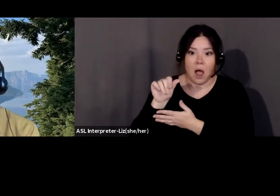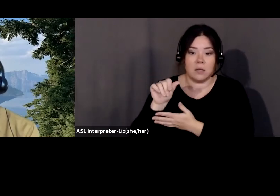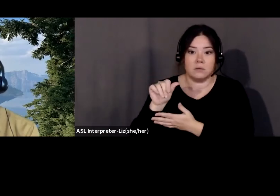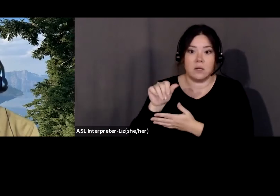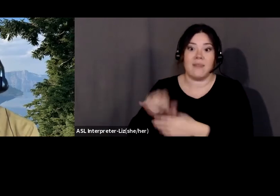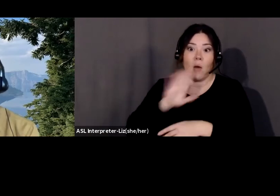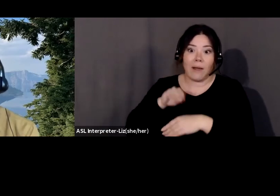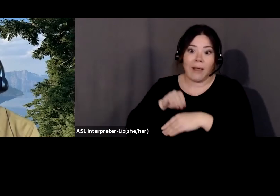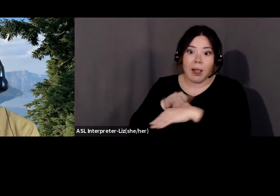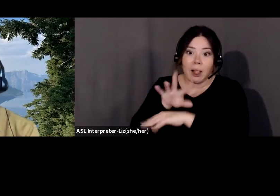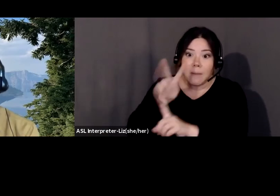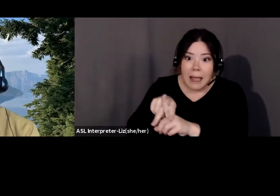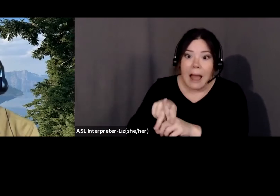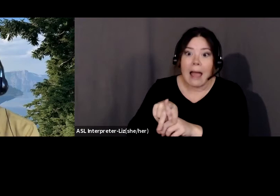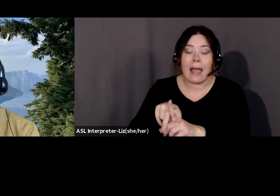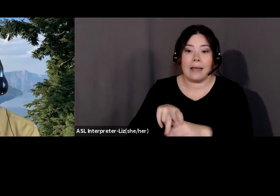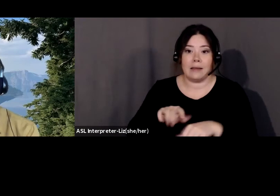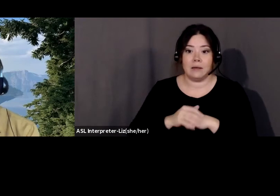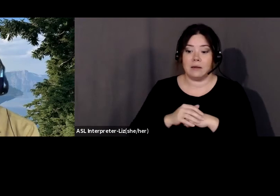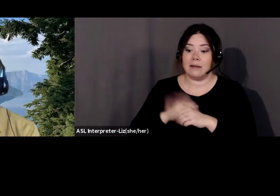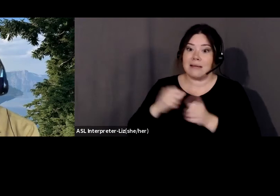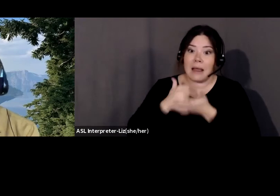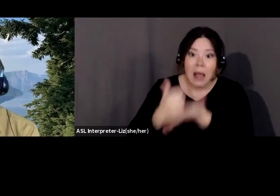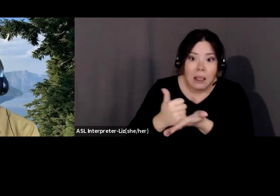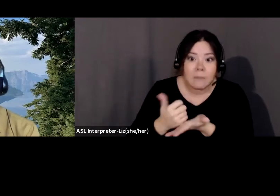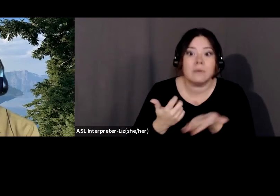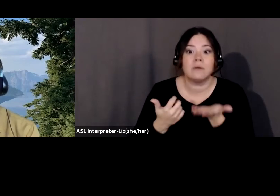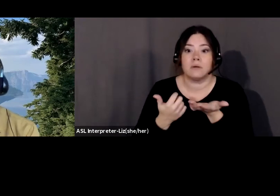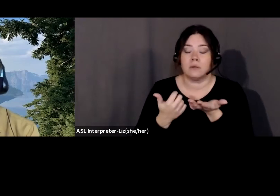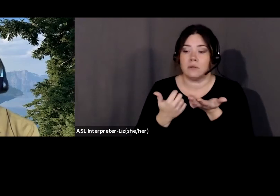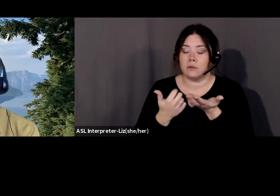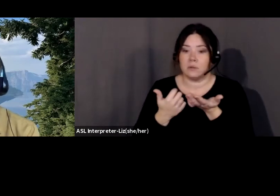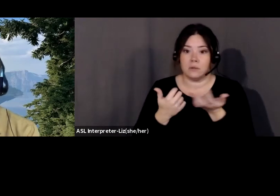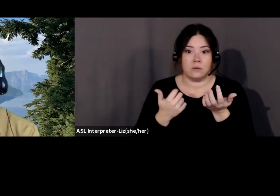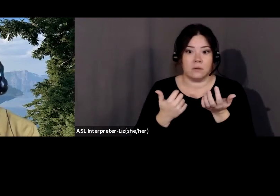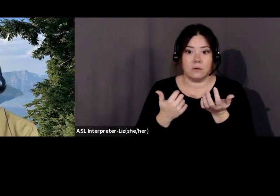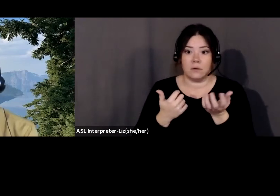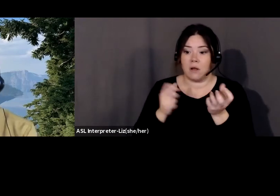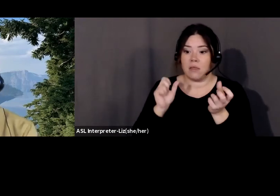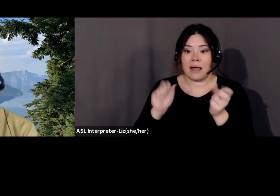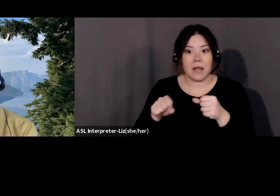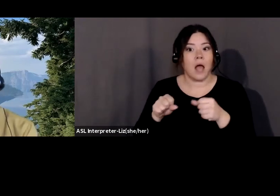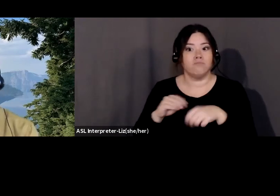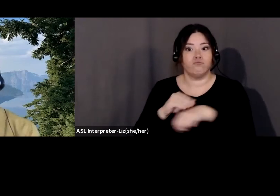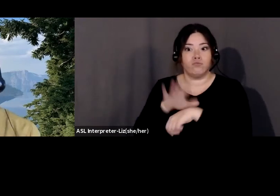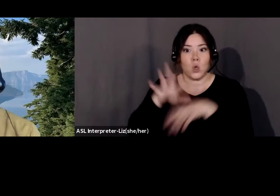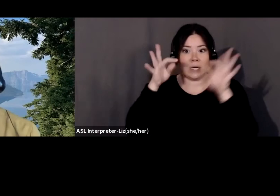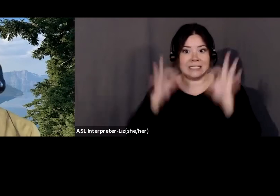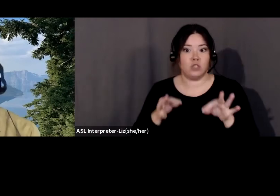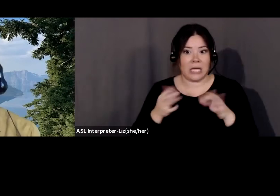you, that's data that can help you, that's data that can help you inform your decisions,